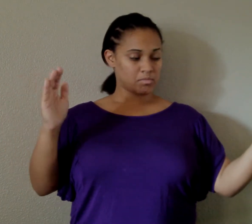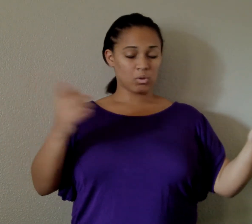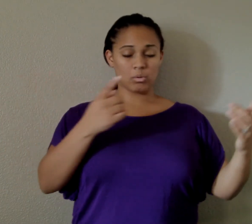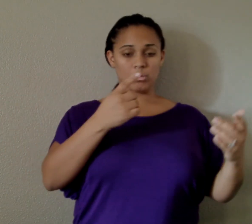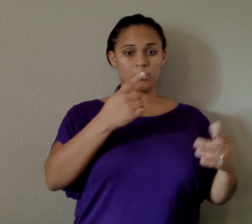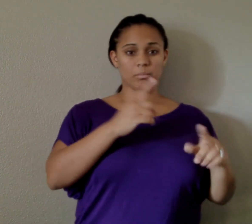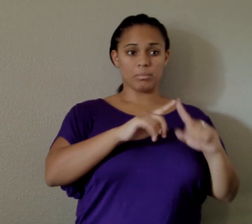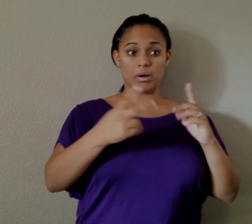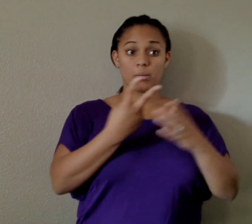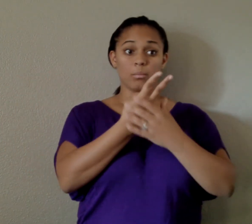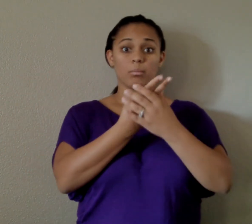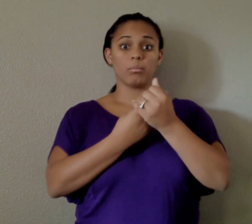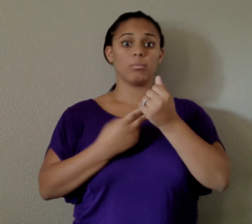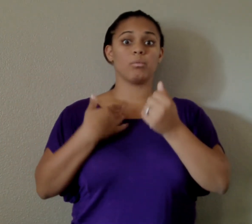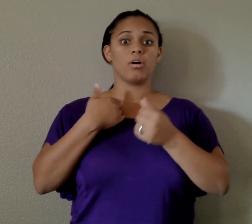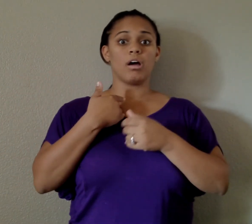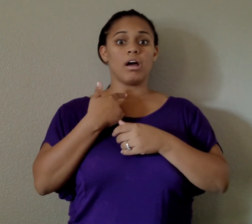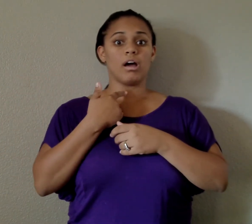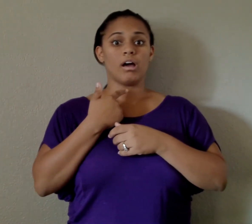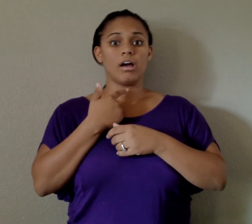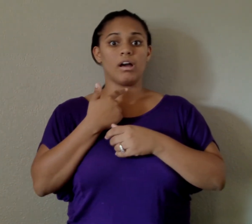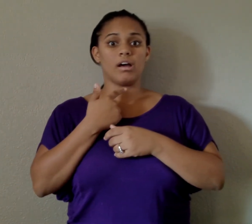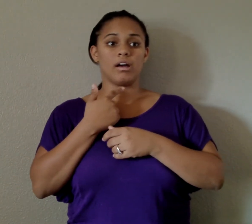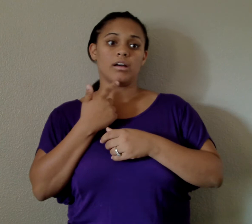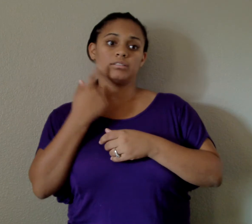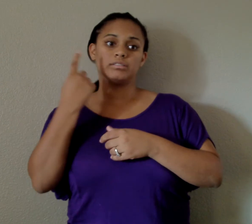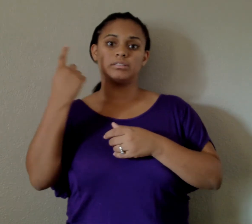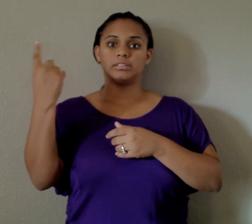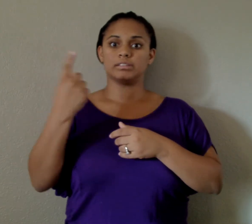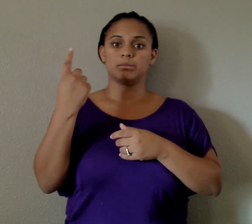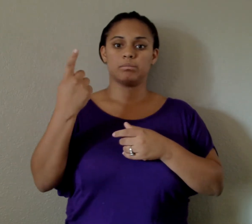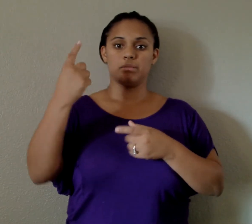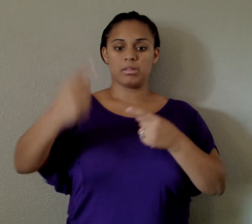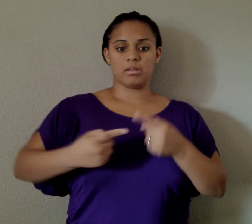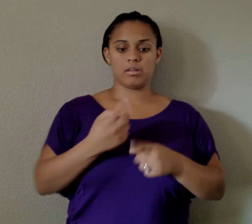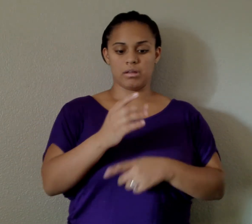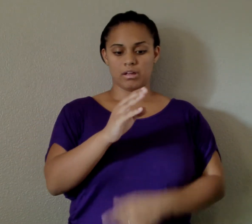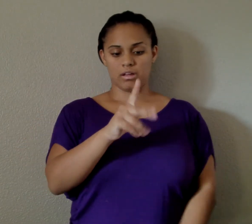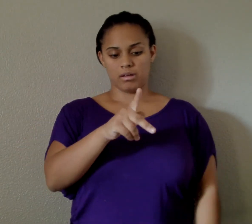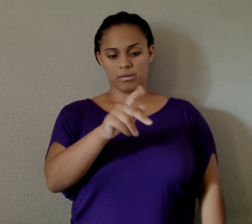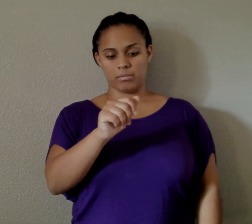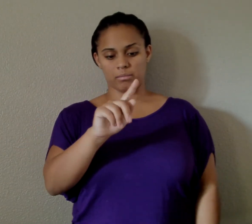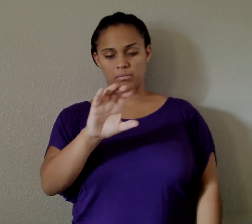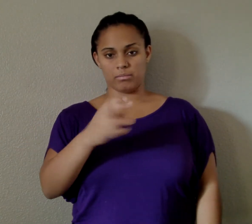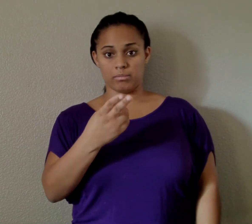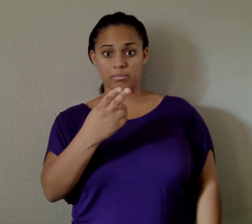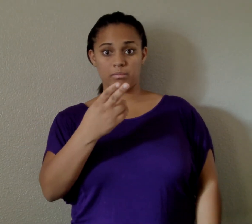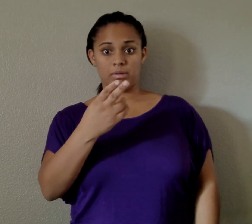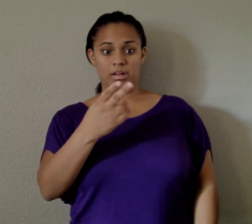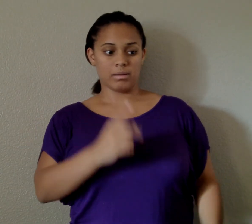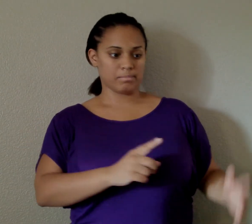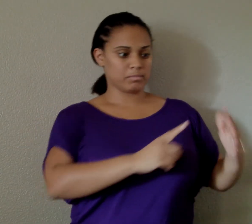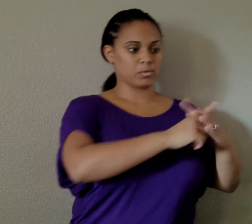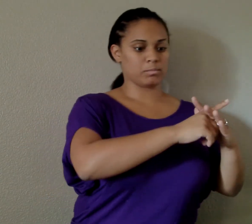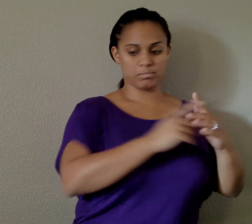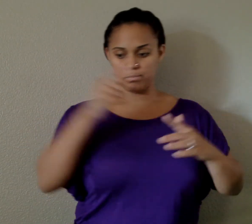under that you can put both of the articles' information on that issue. And so they start to think about